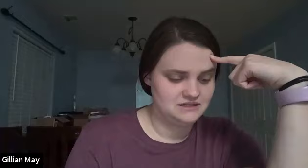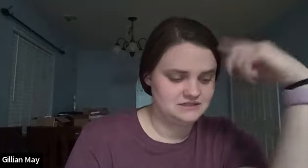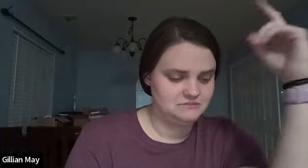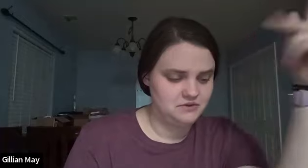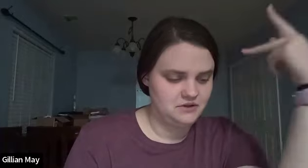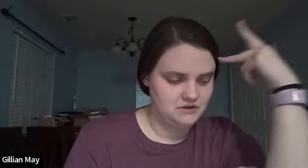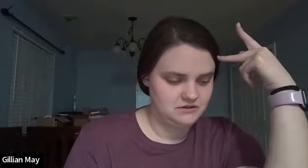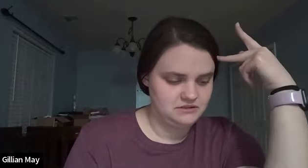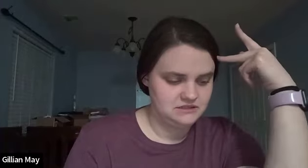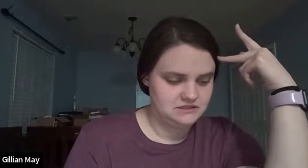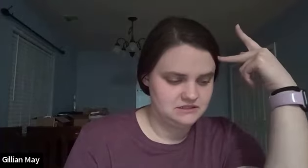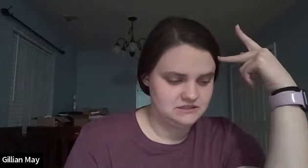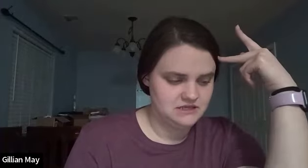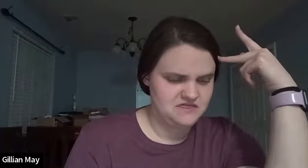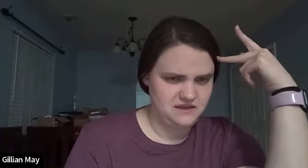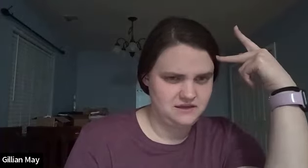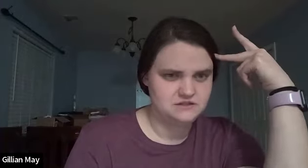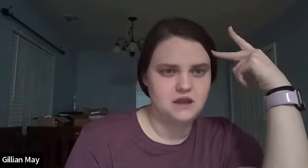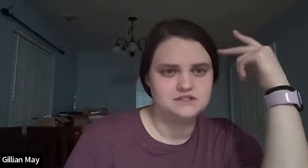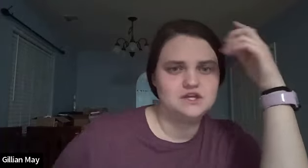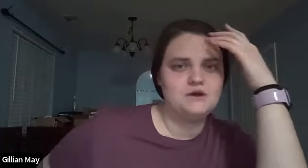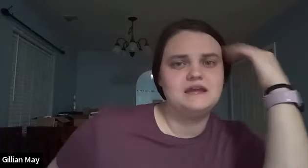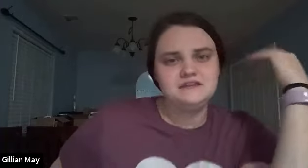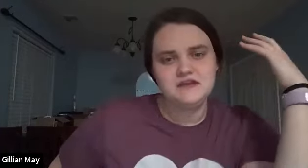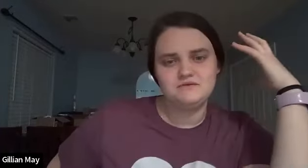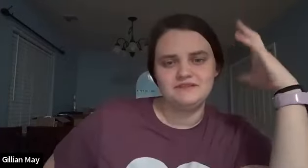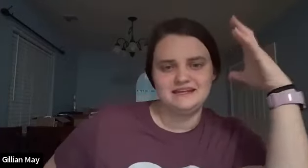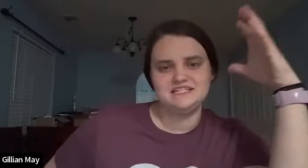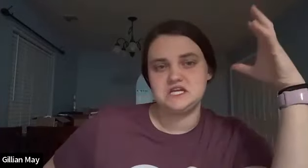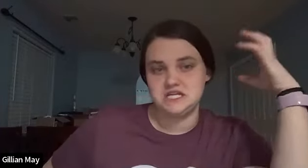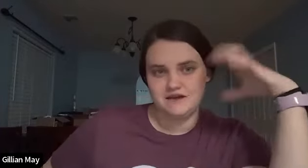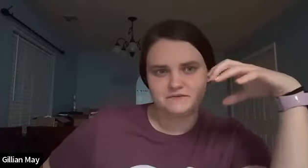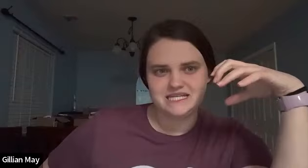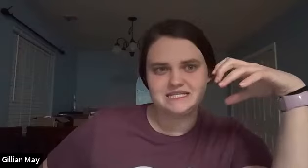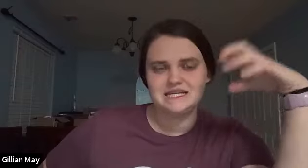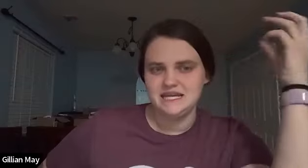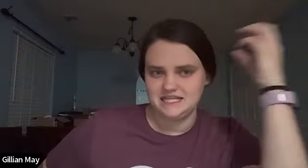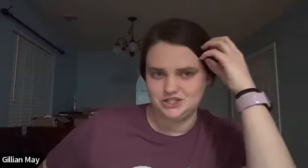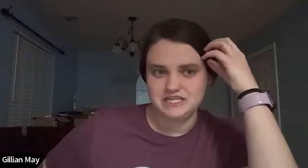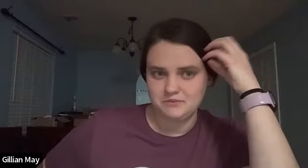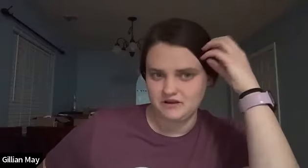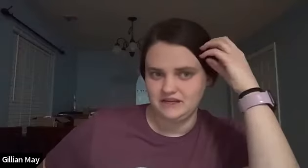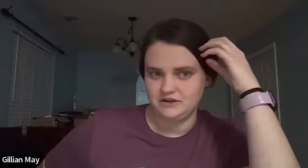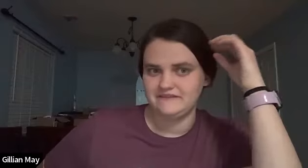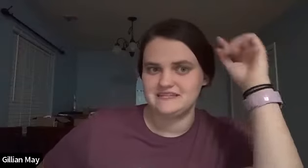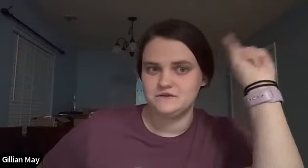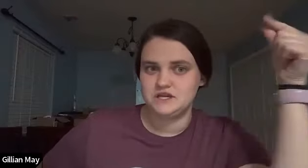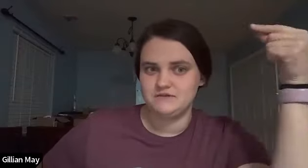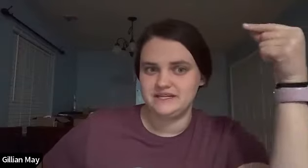Politics. I think it is. Okay. So anything related to the government is usually up around here. Like the sign for government